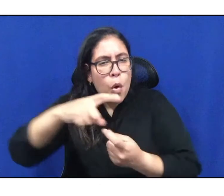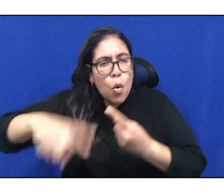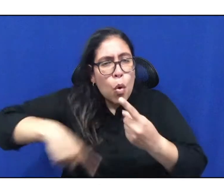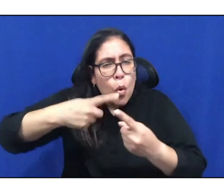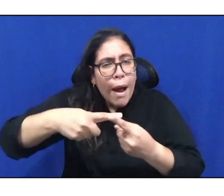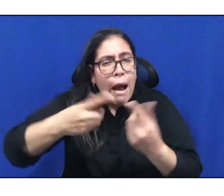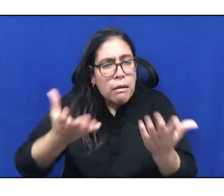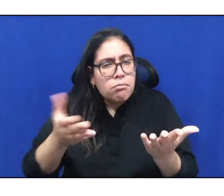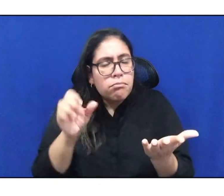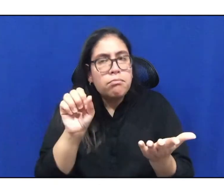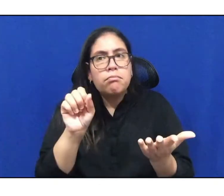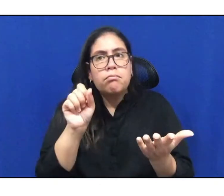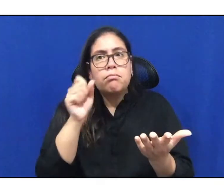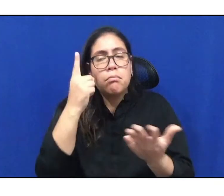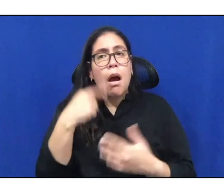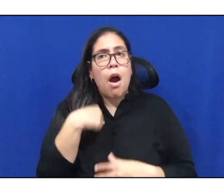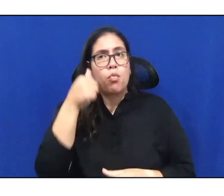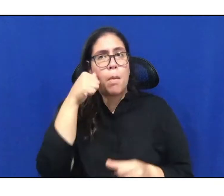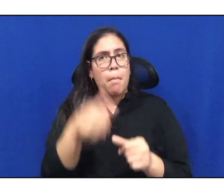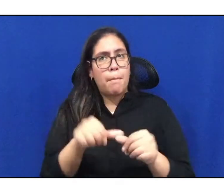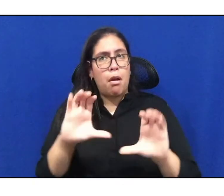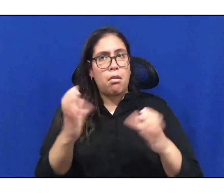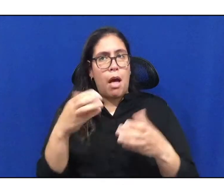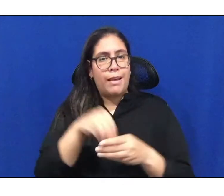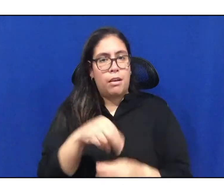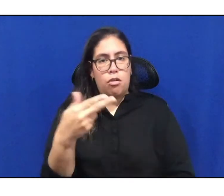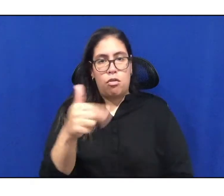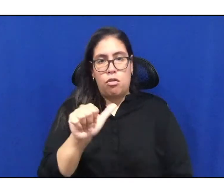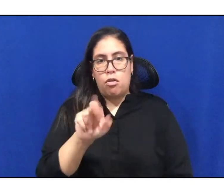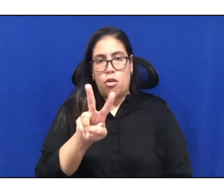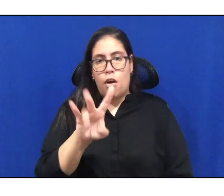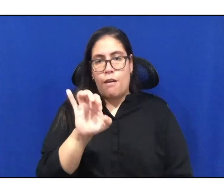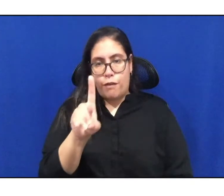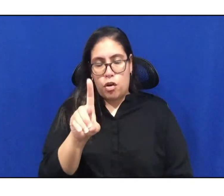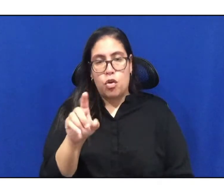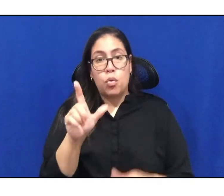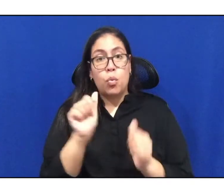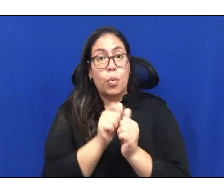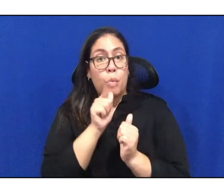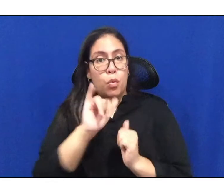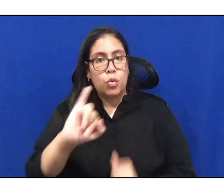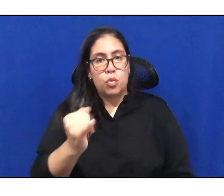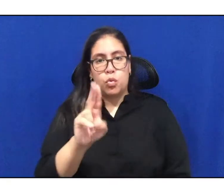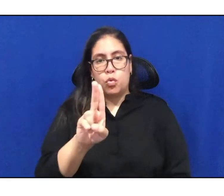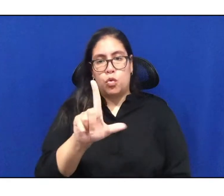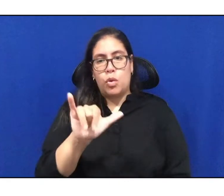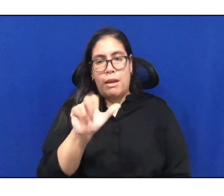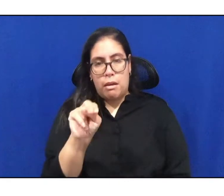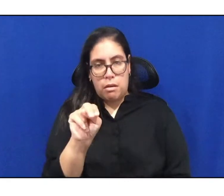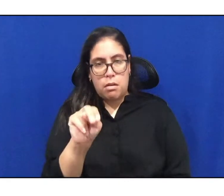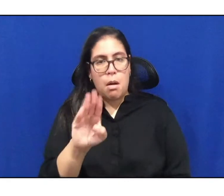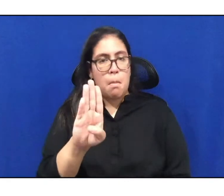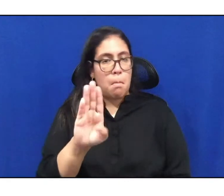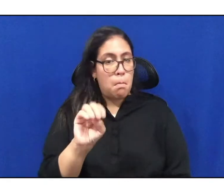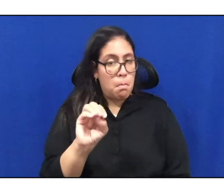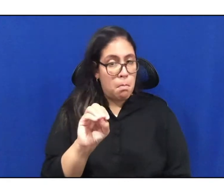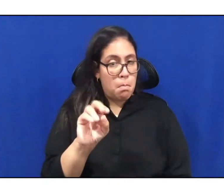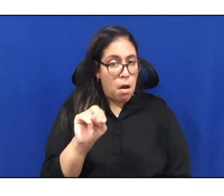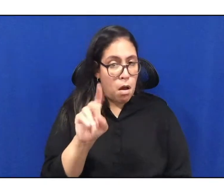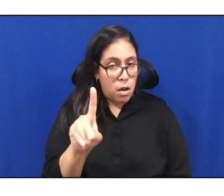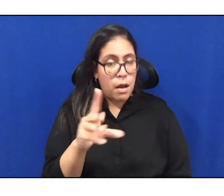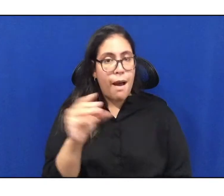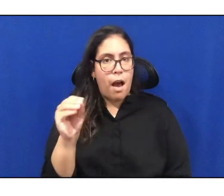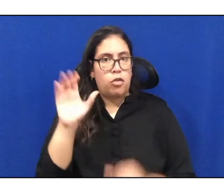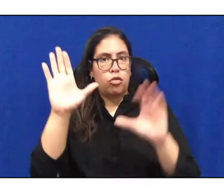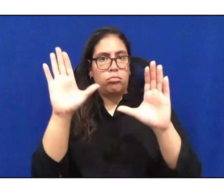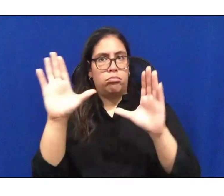actually was taking a class at Harvard with Julian Bond, who was teaching a class and the great civil rights leader